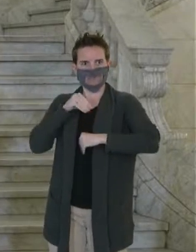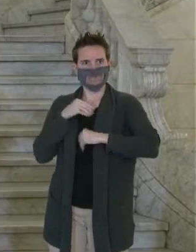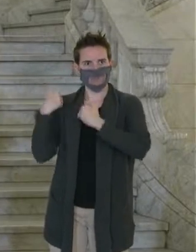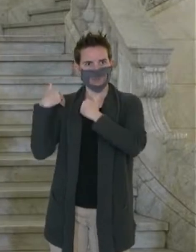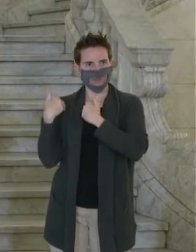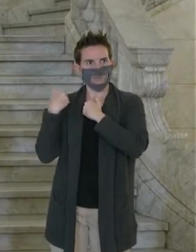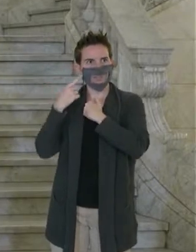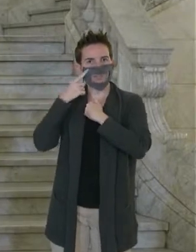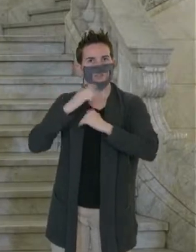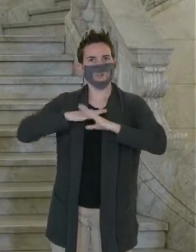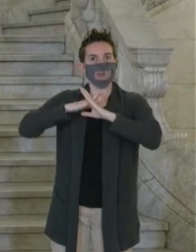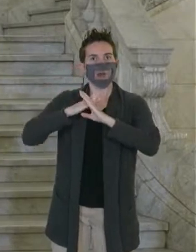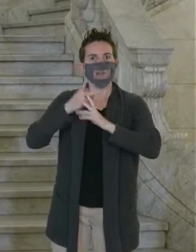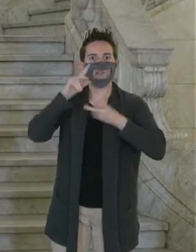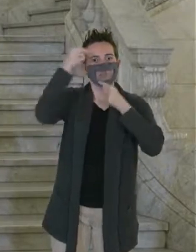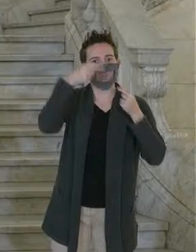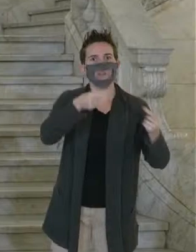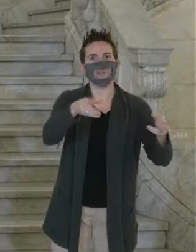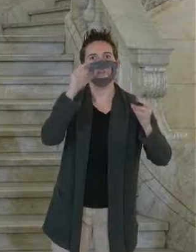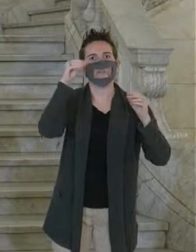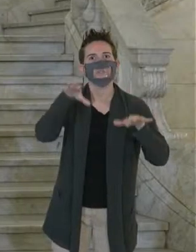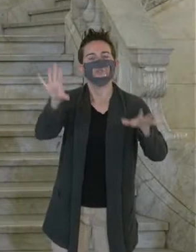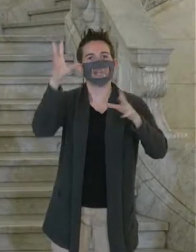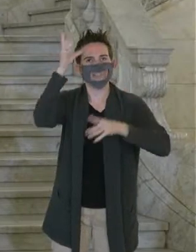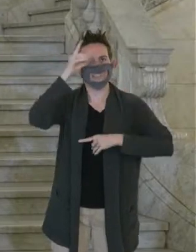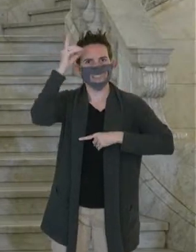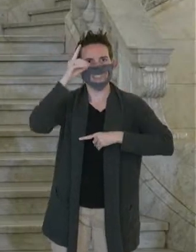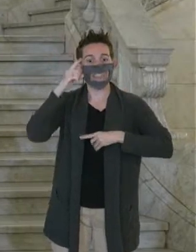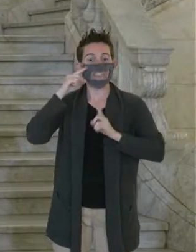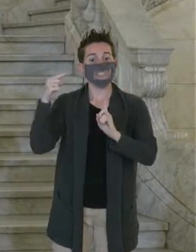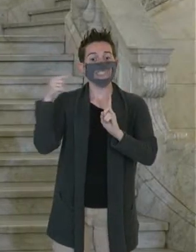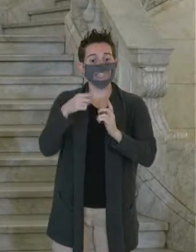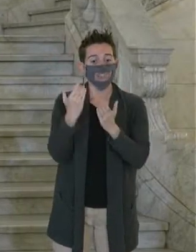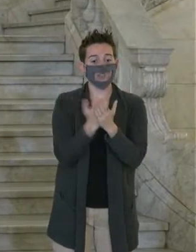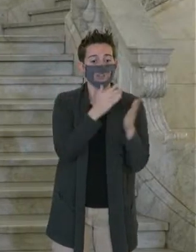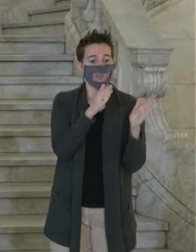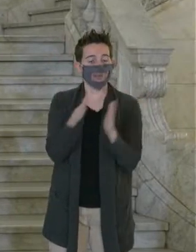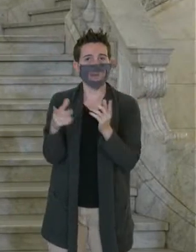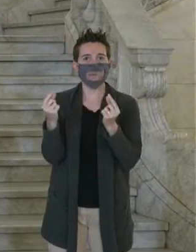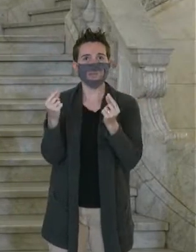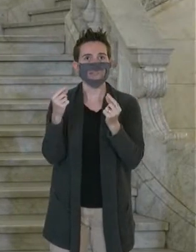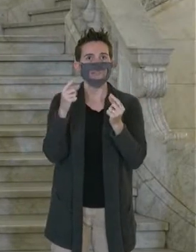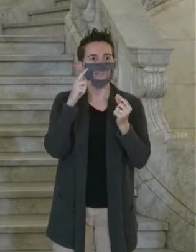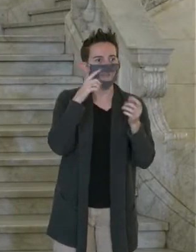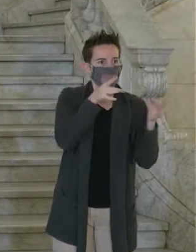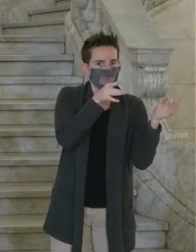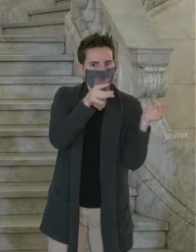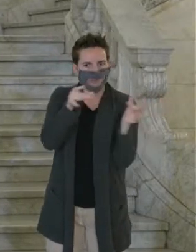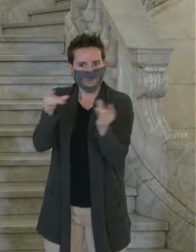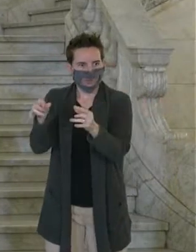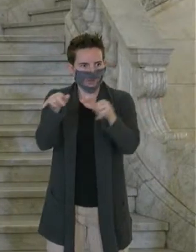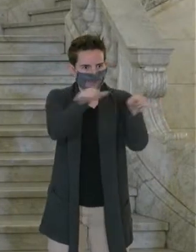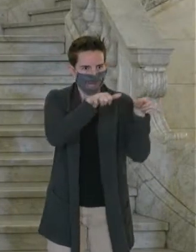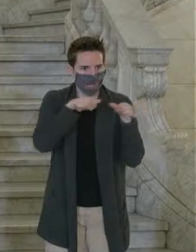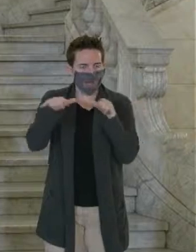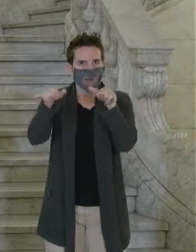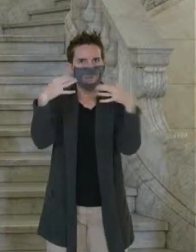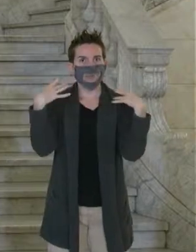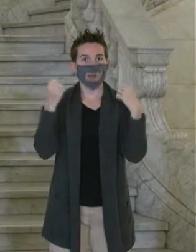The intent of the change in strategy is to streamline public health measures across the City of St. Louis and St. Louis